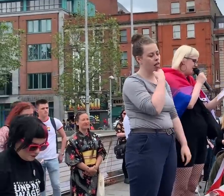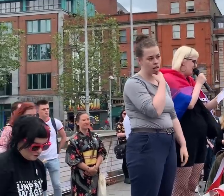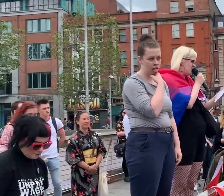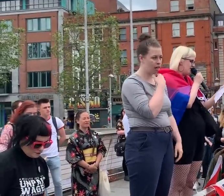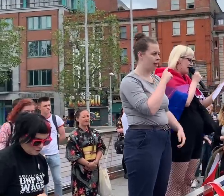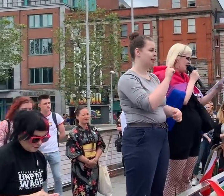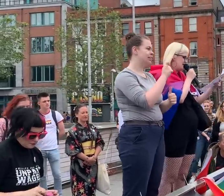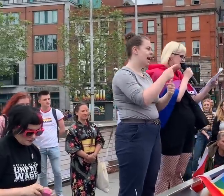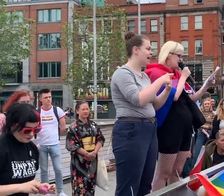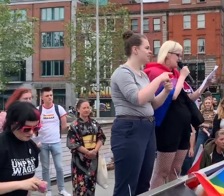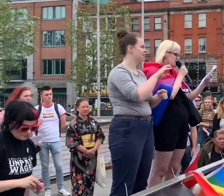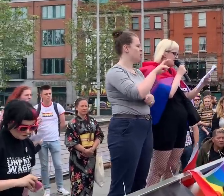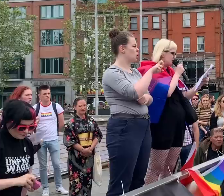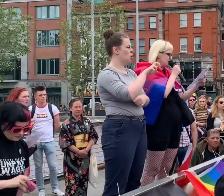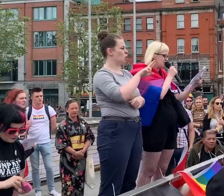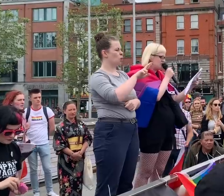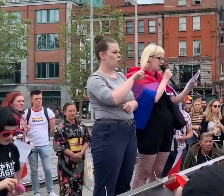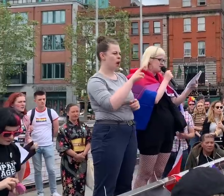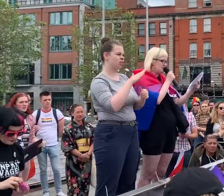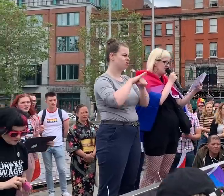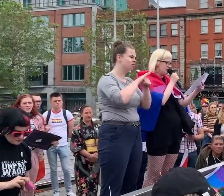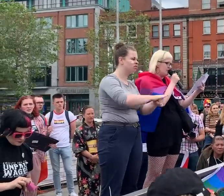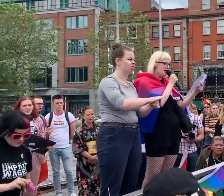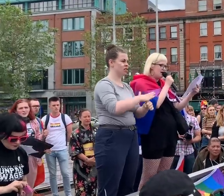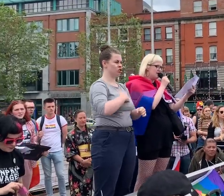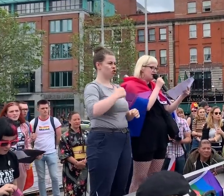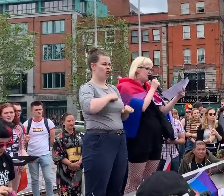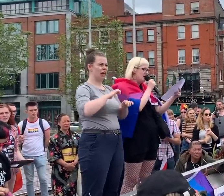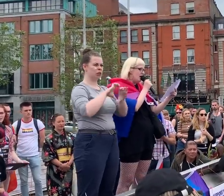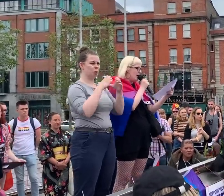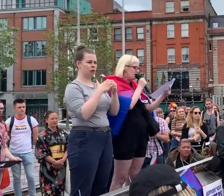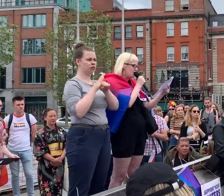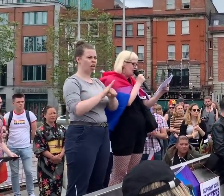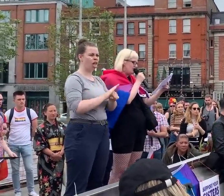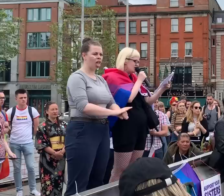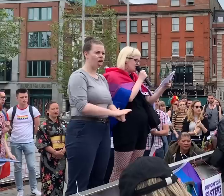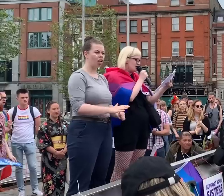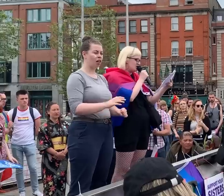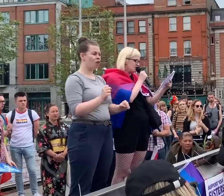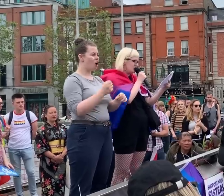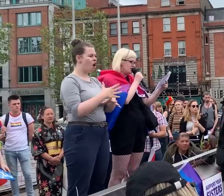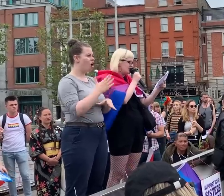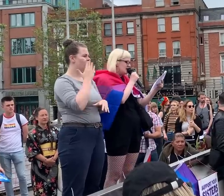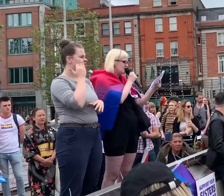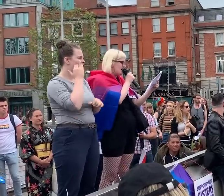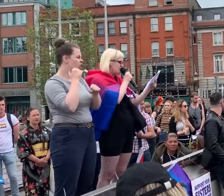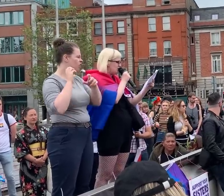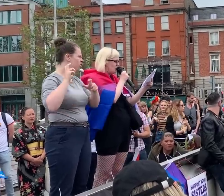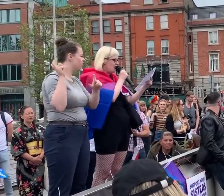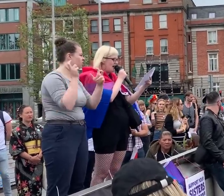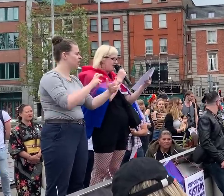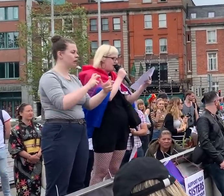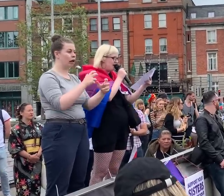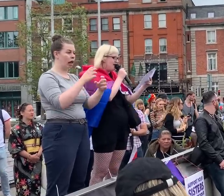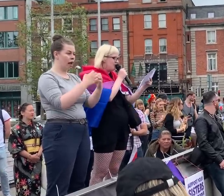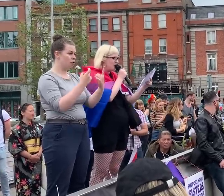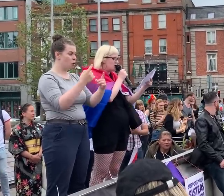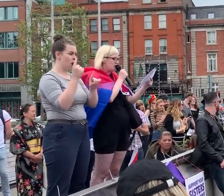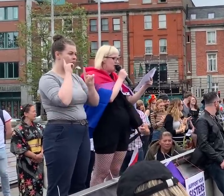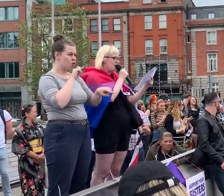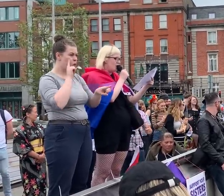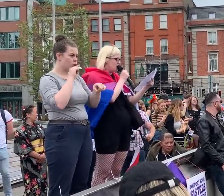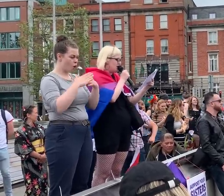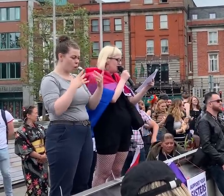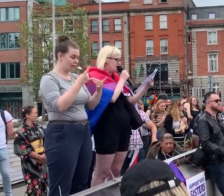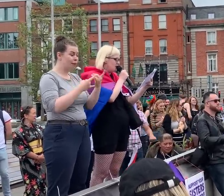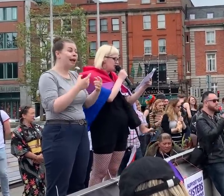attacks, queerphobic violence and the continued assault on the trans community from all angles, ongoing racially charged assaults, the centre ignoring everything, and even those